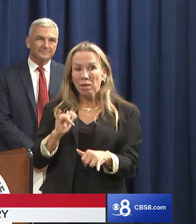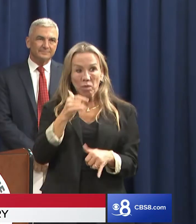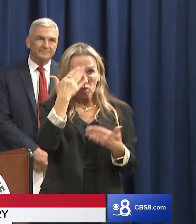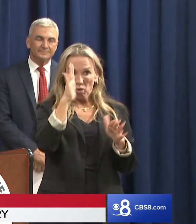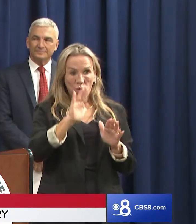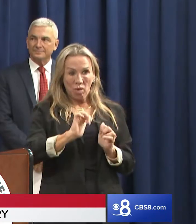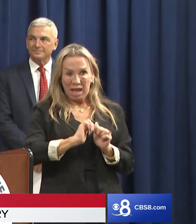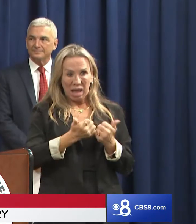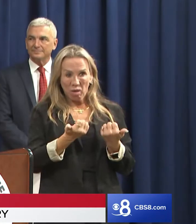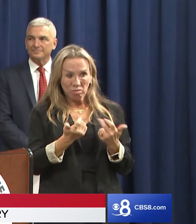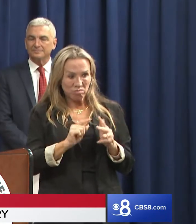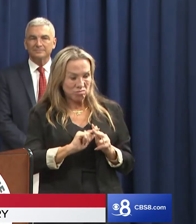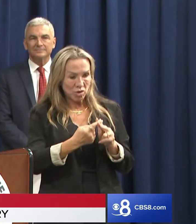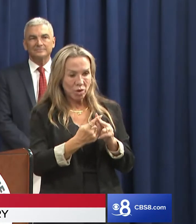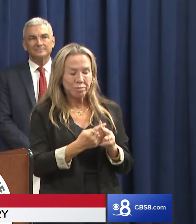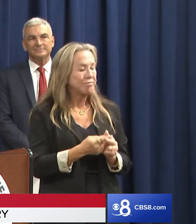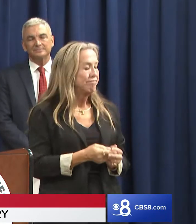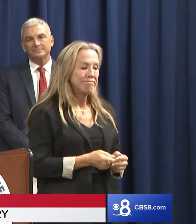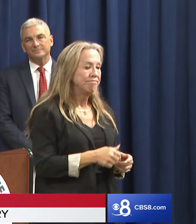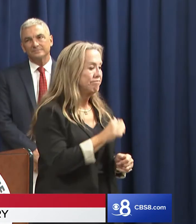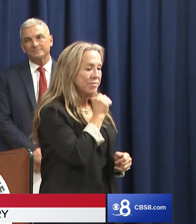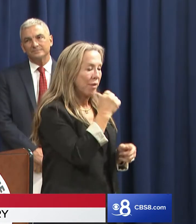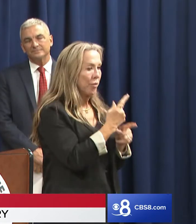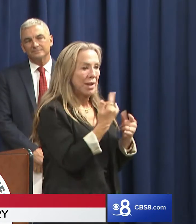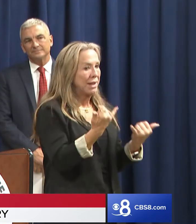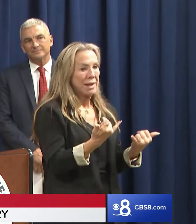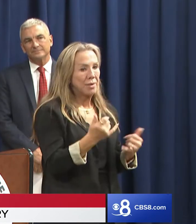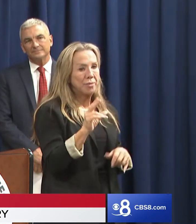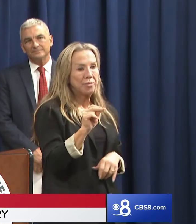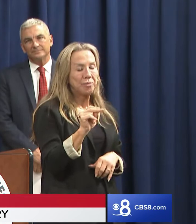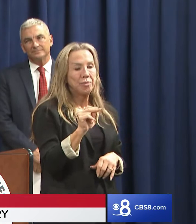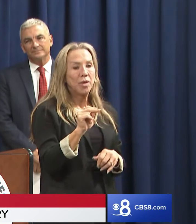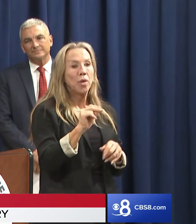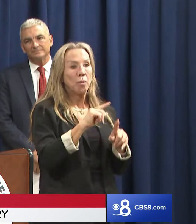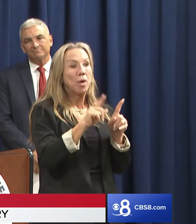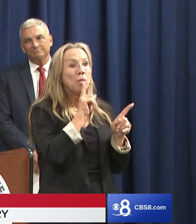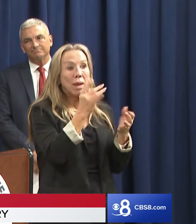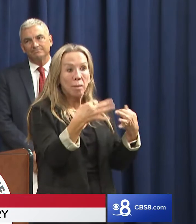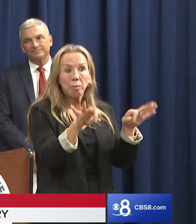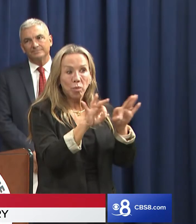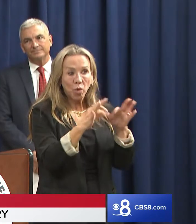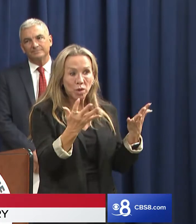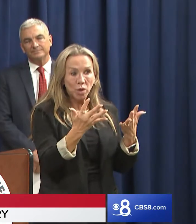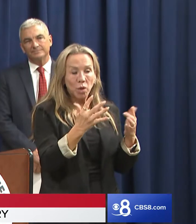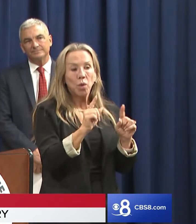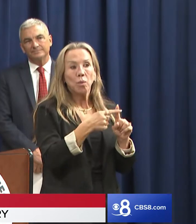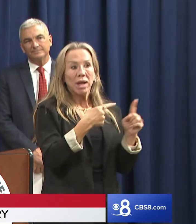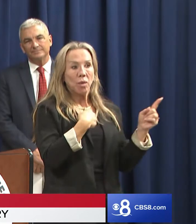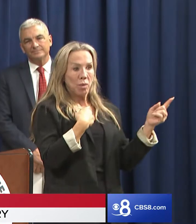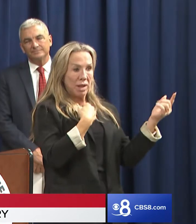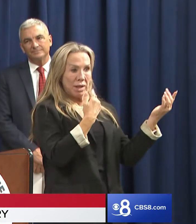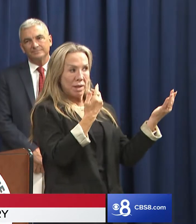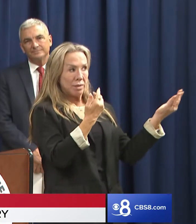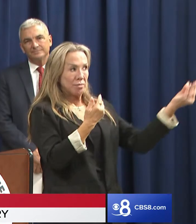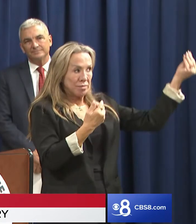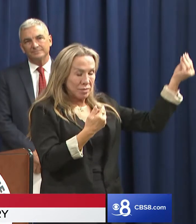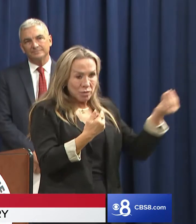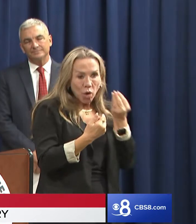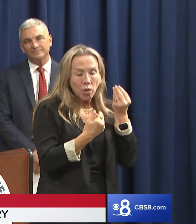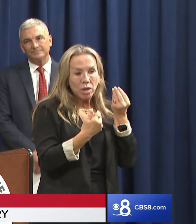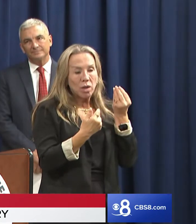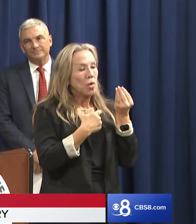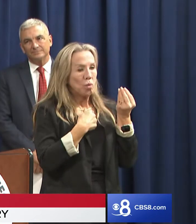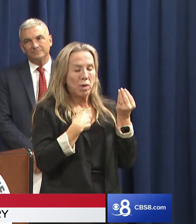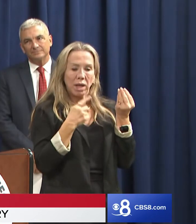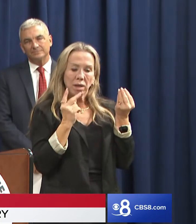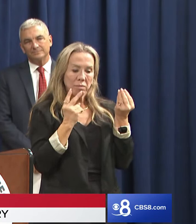right? Not at this time. I think what's really important is that as soon as we were informed about the bacteria, we